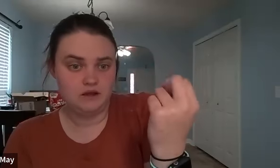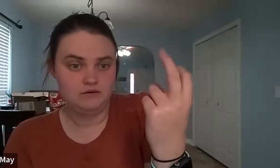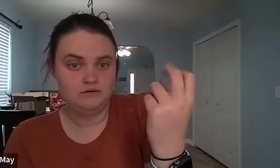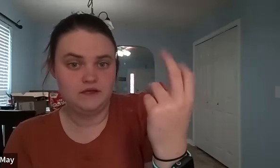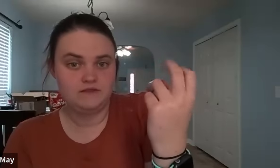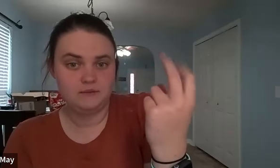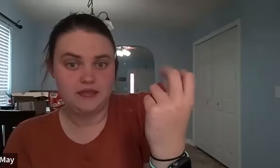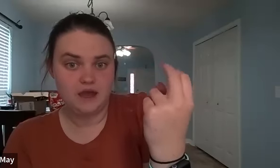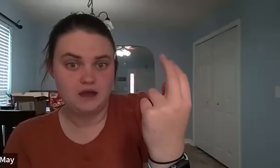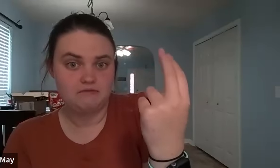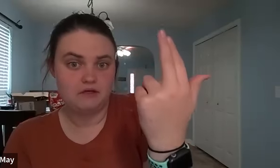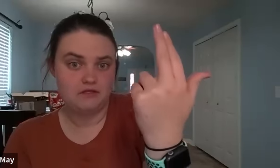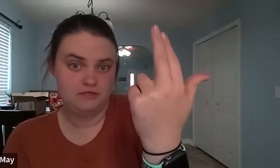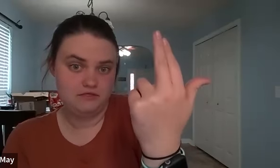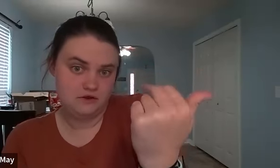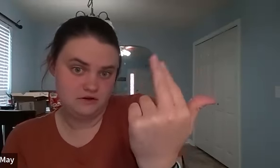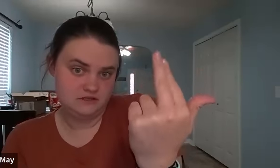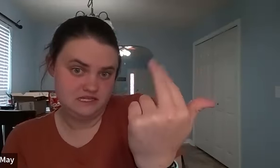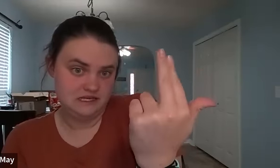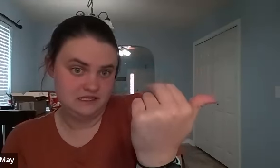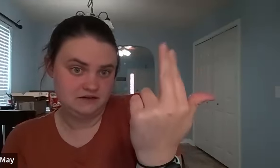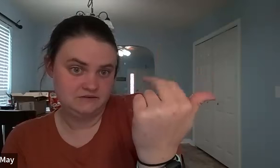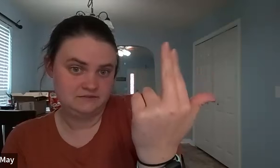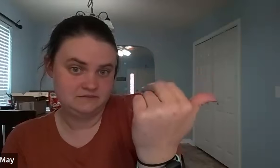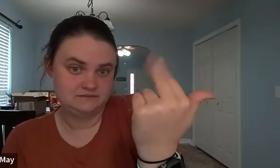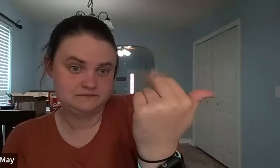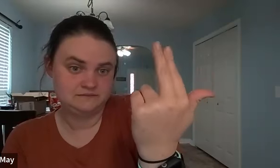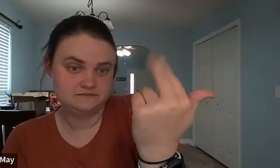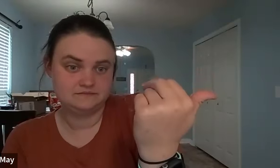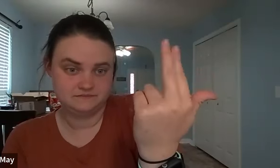12. Then we have 13.